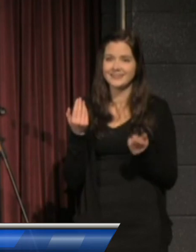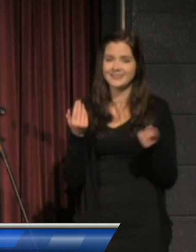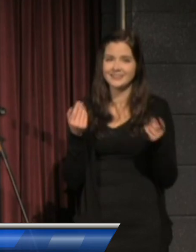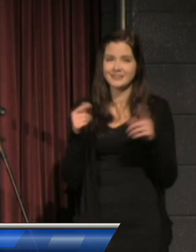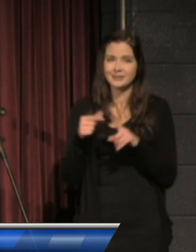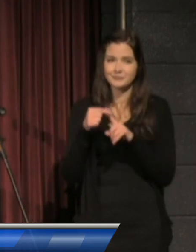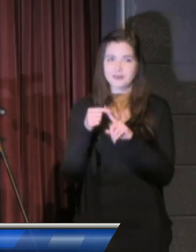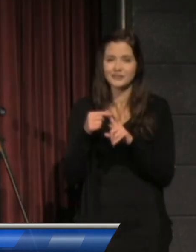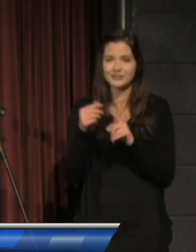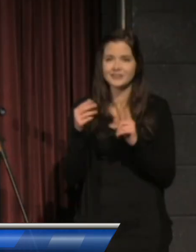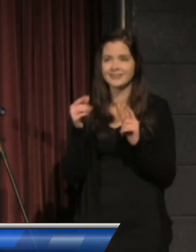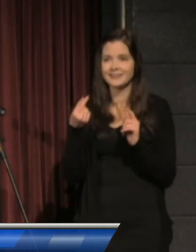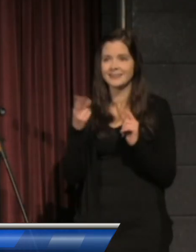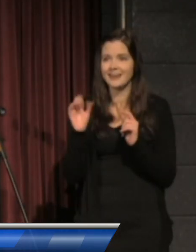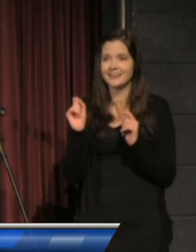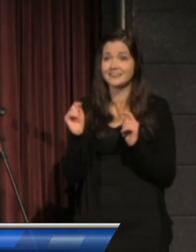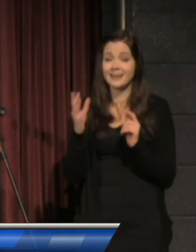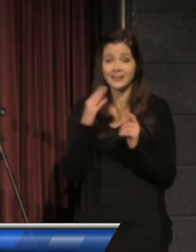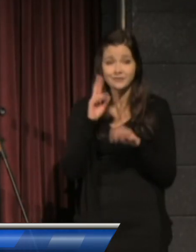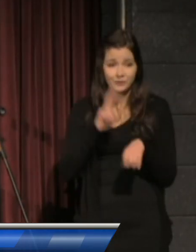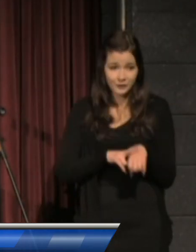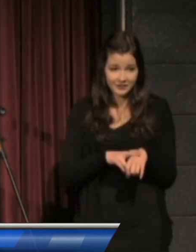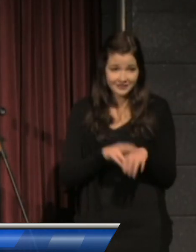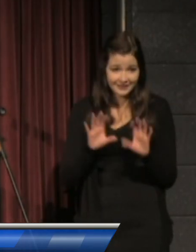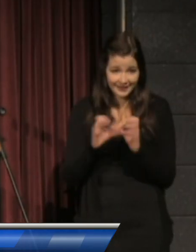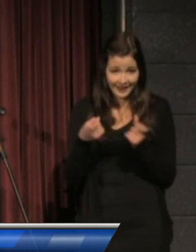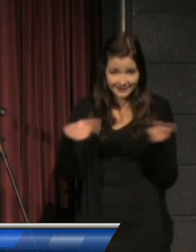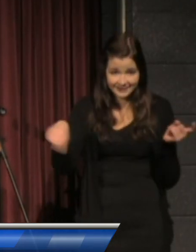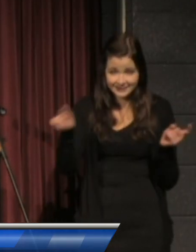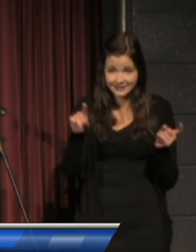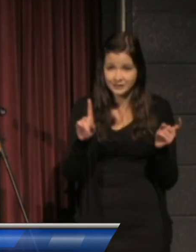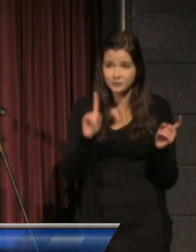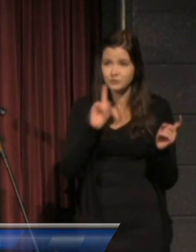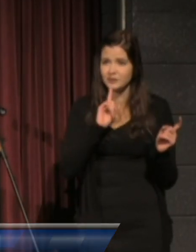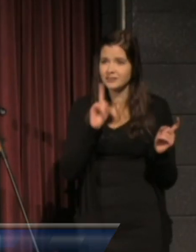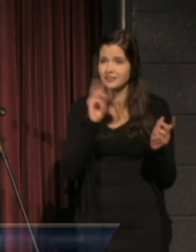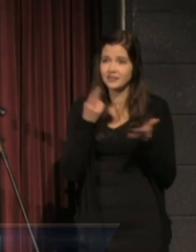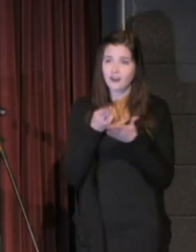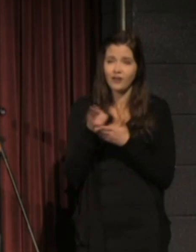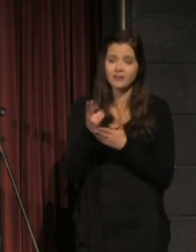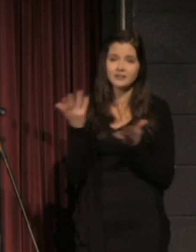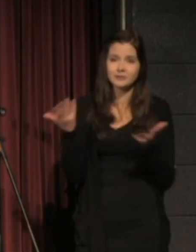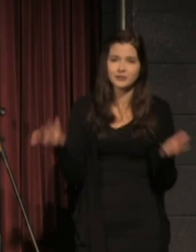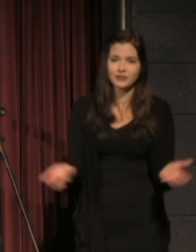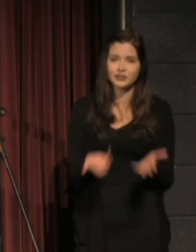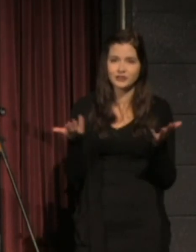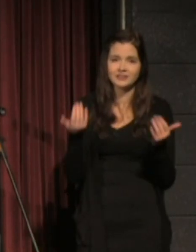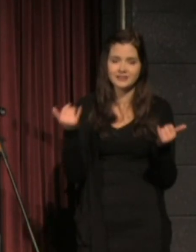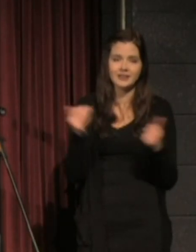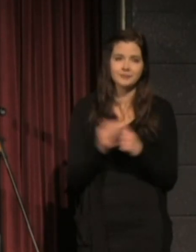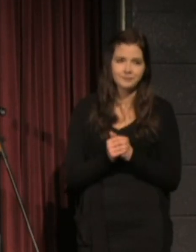course, the class of 2018. It is truly an honor to be here with you all today.